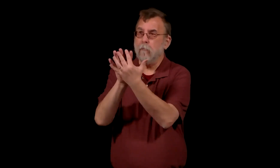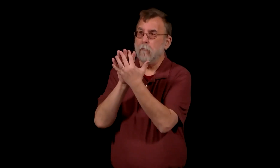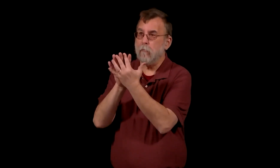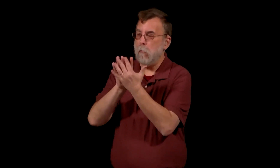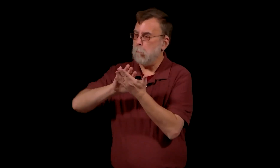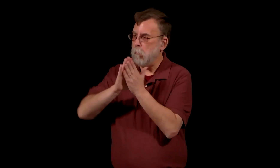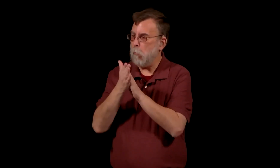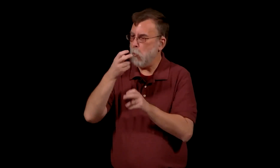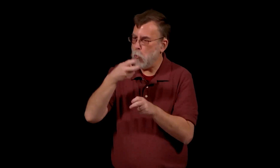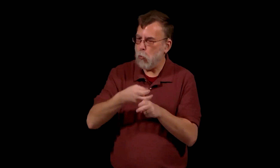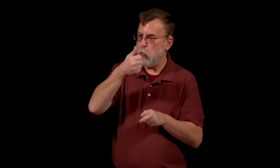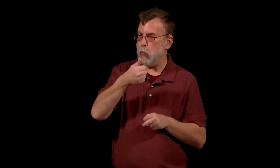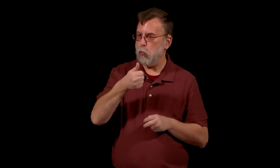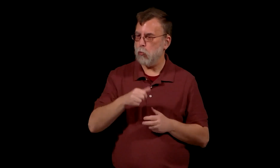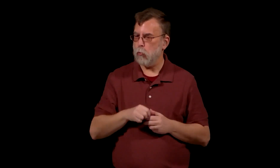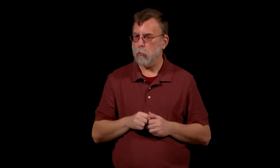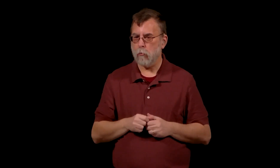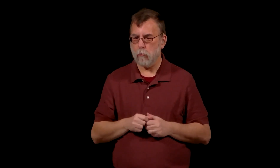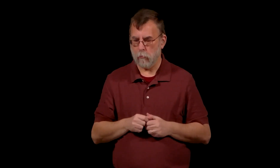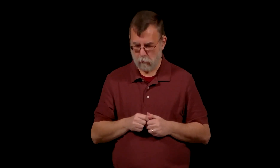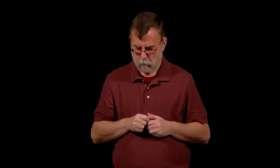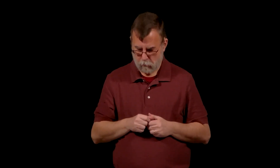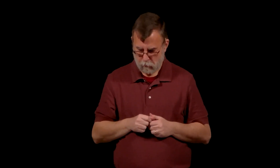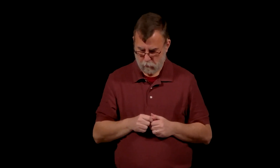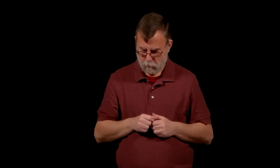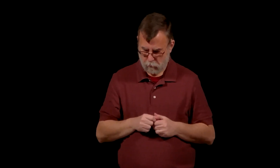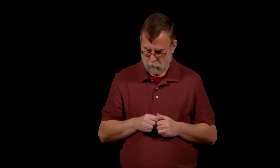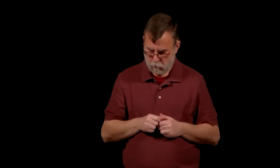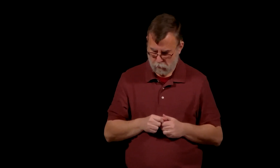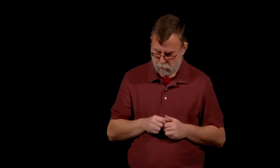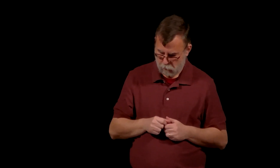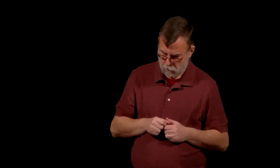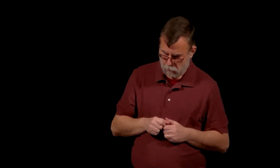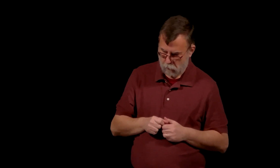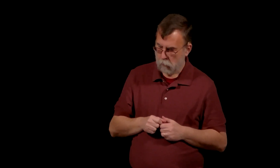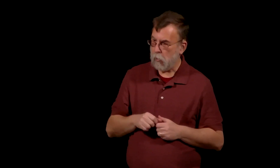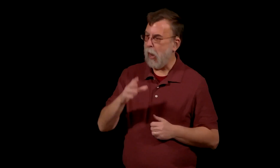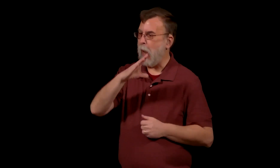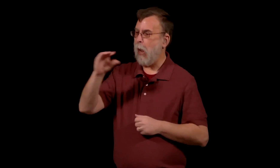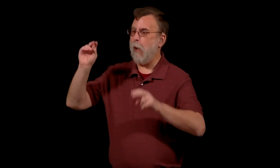that love, that spiritual growth. It becomes harder, that connection.